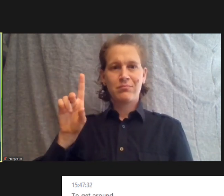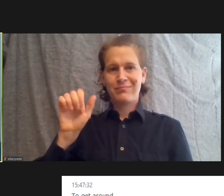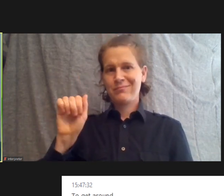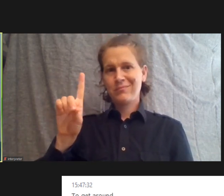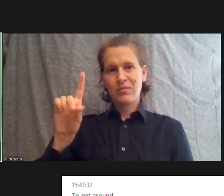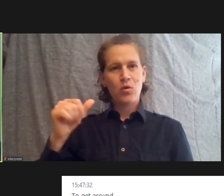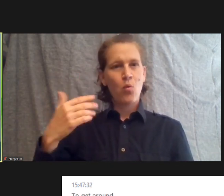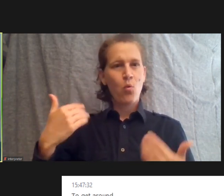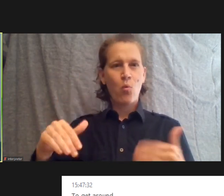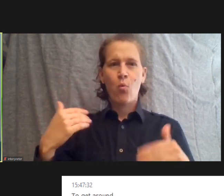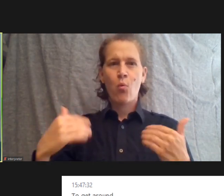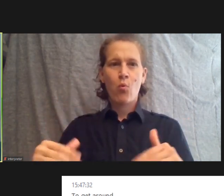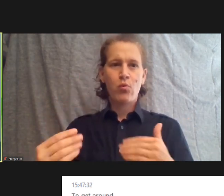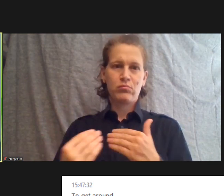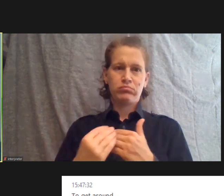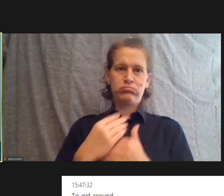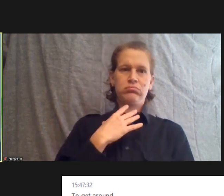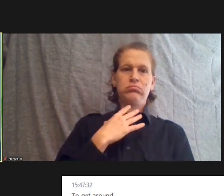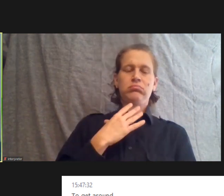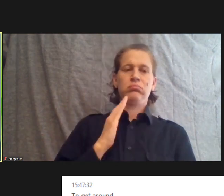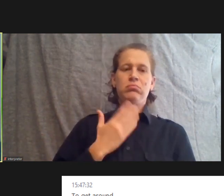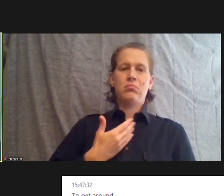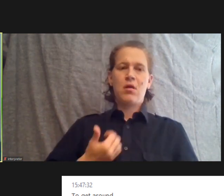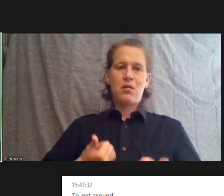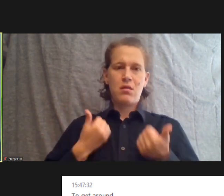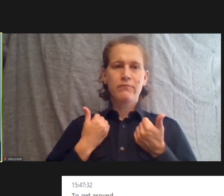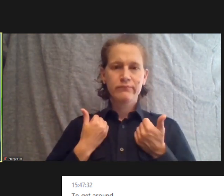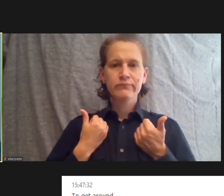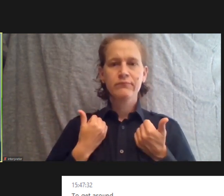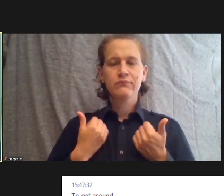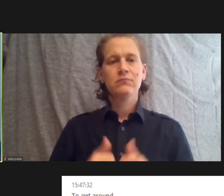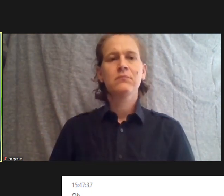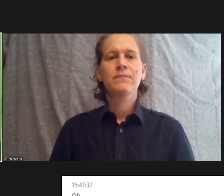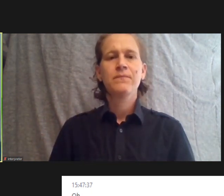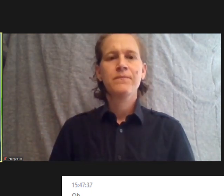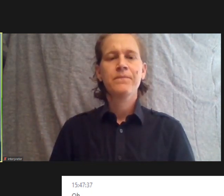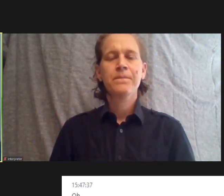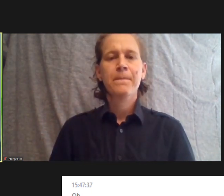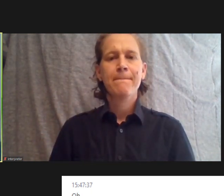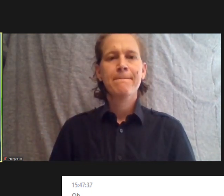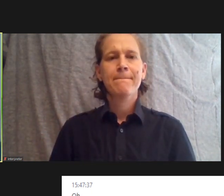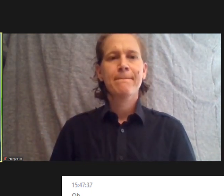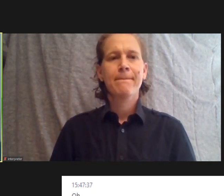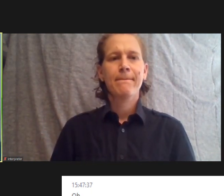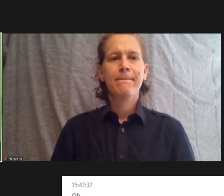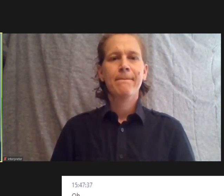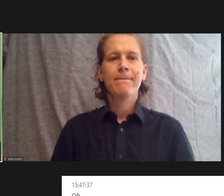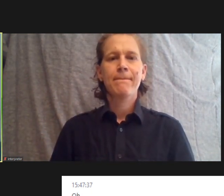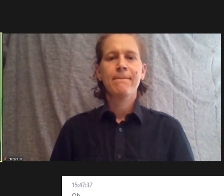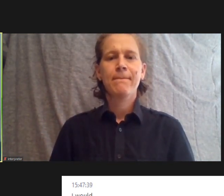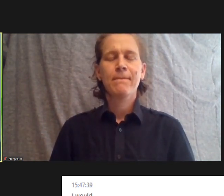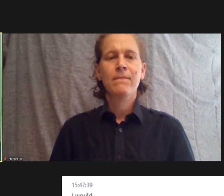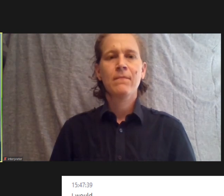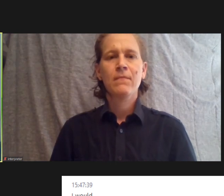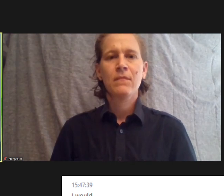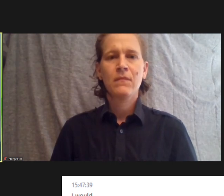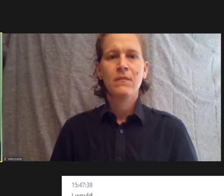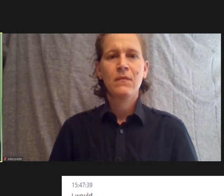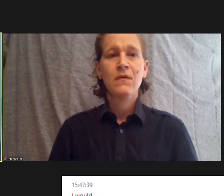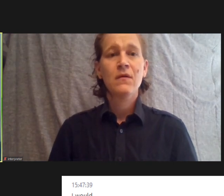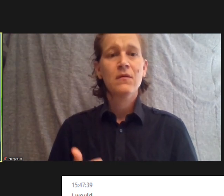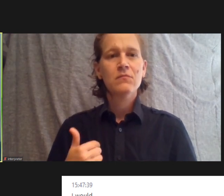outside of the home. I would take the